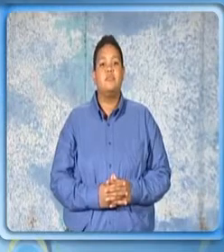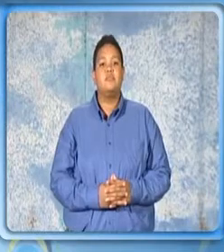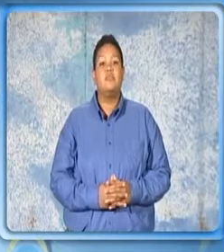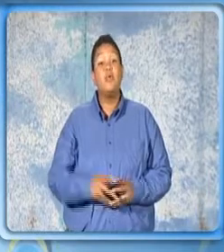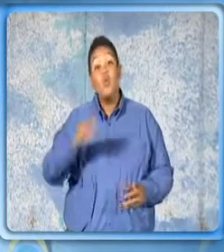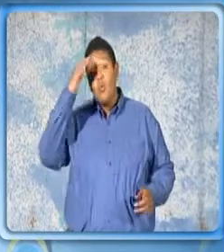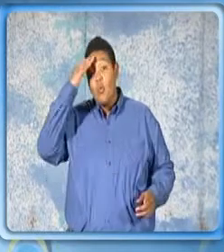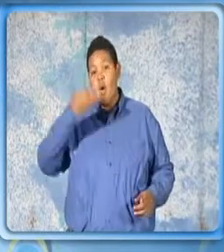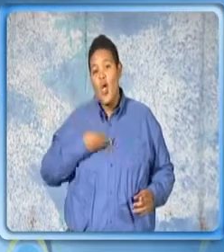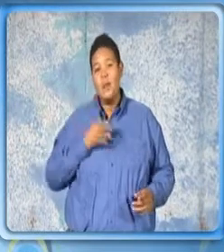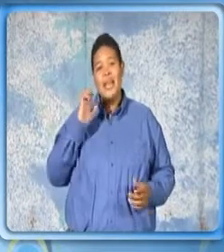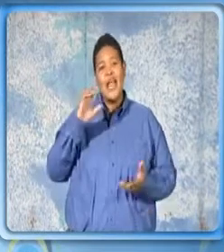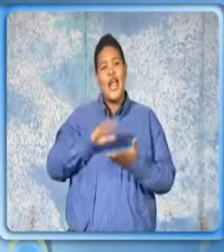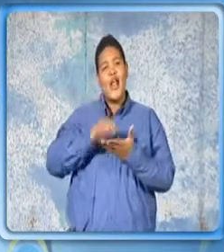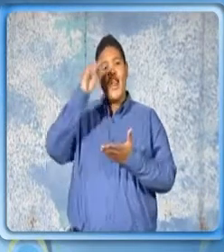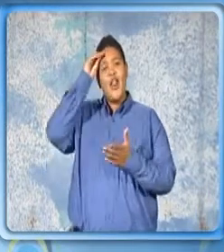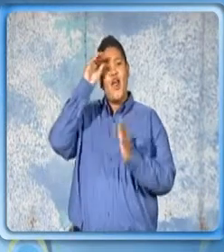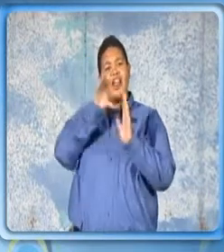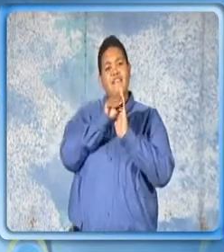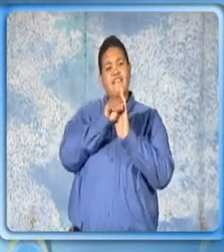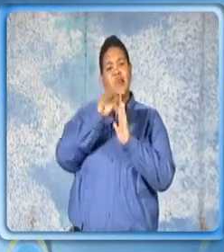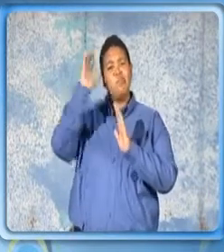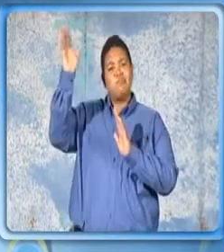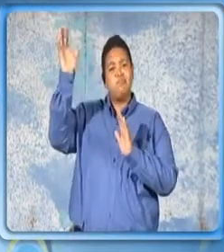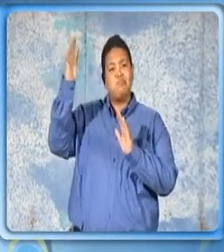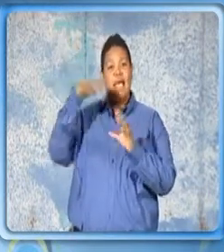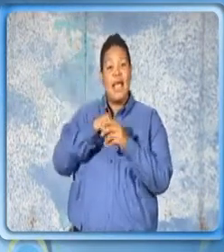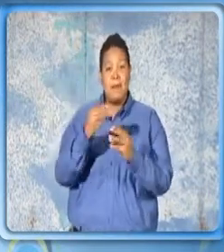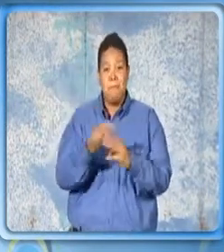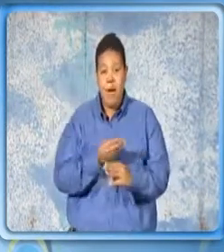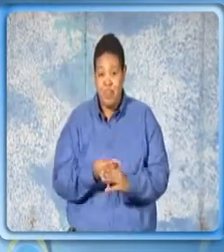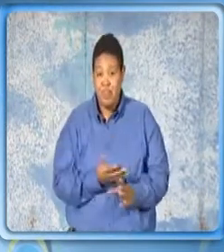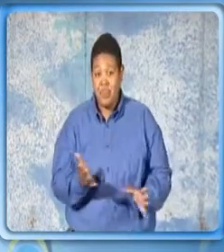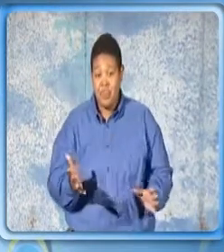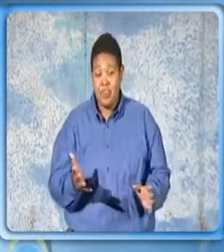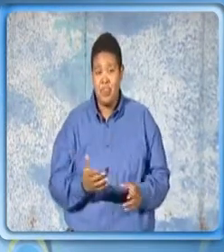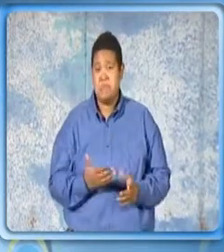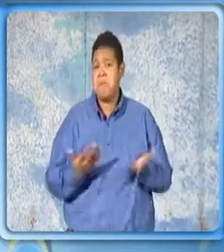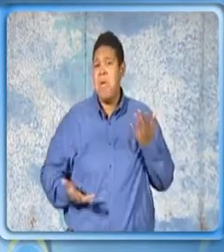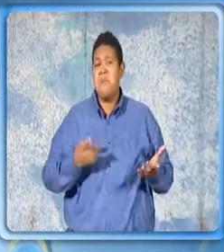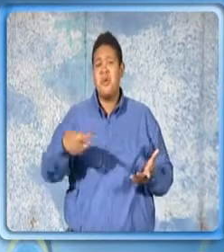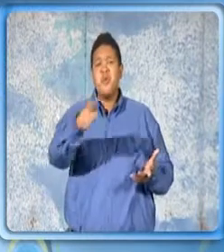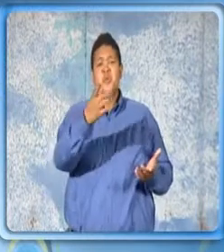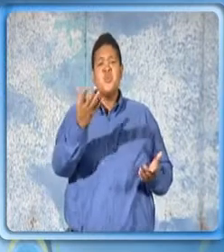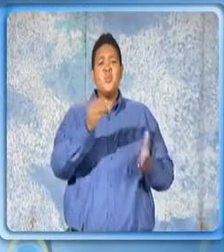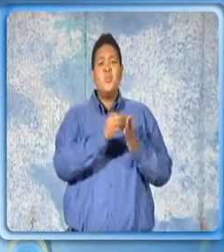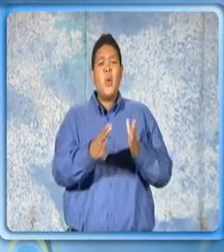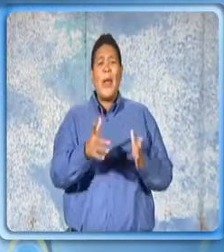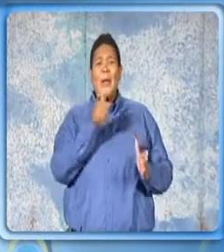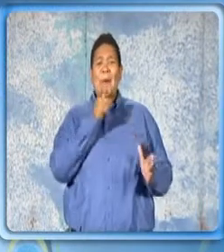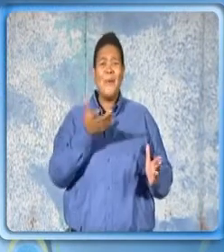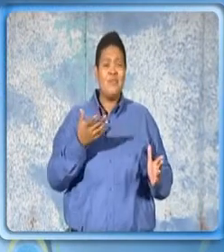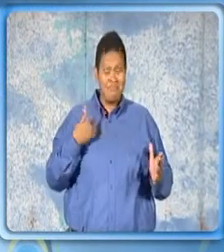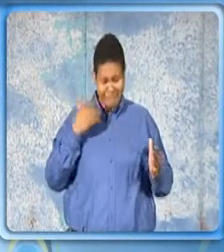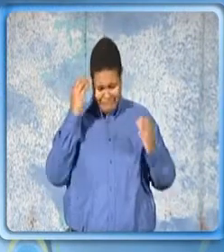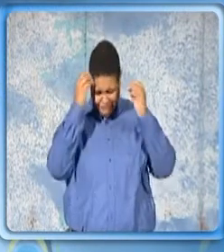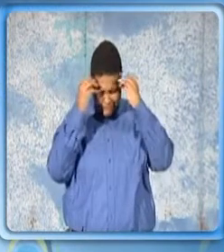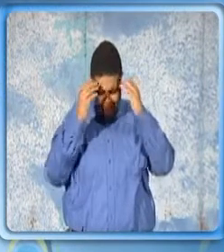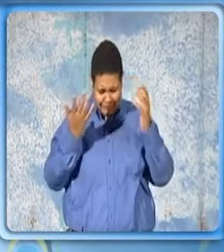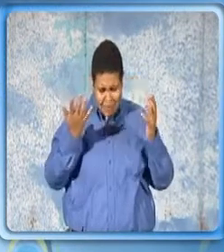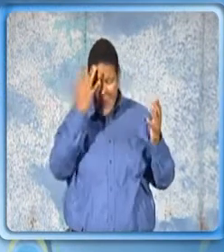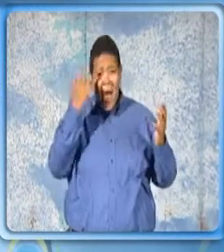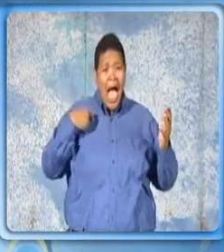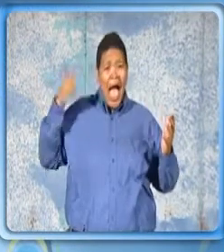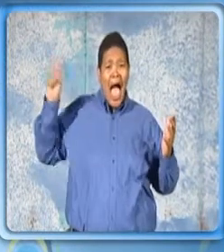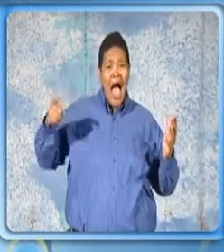Welcome to eLearning's video lectures in mathematics. Perhaps you are one of those students who have wondered, why do I